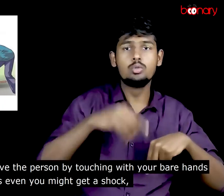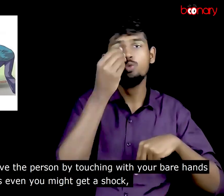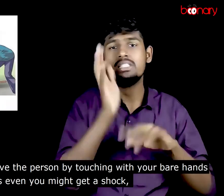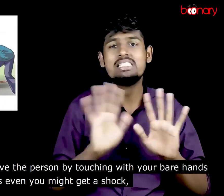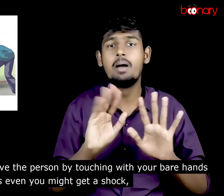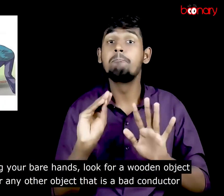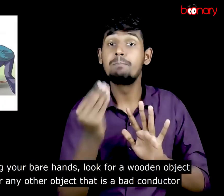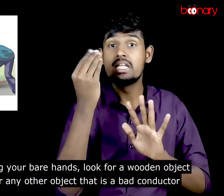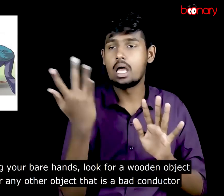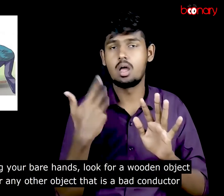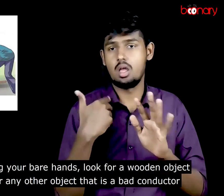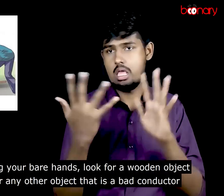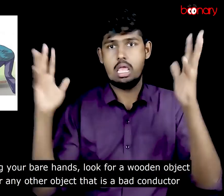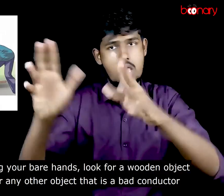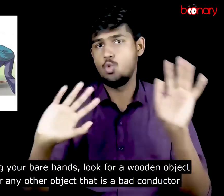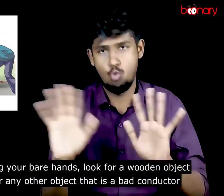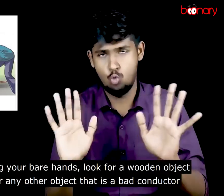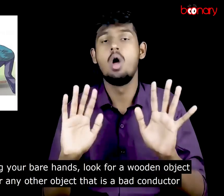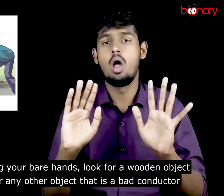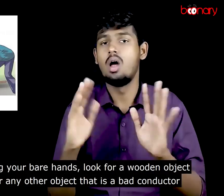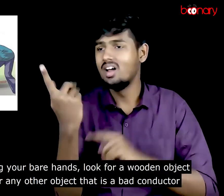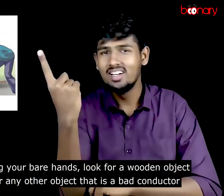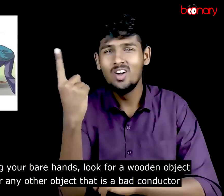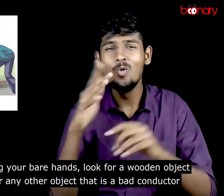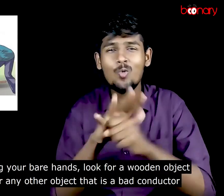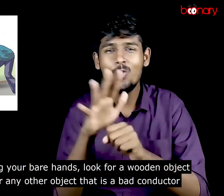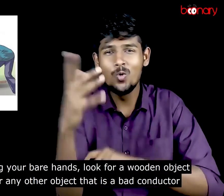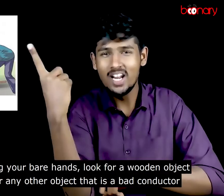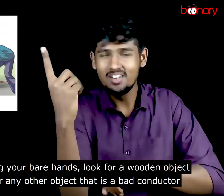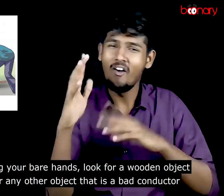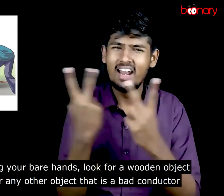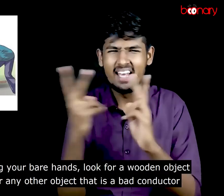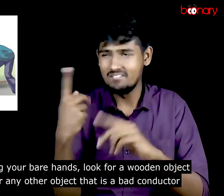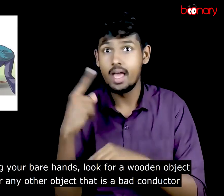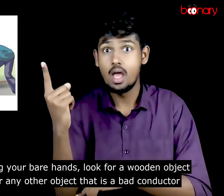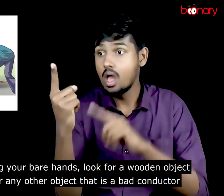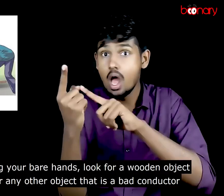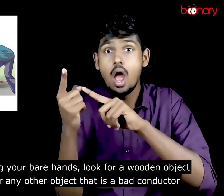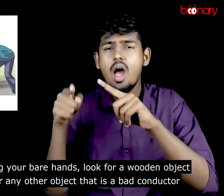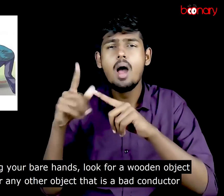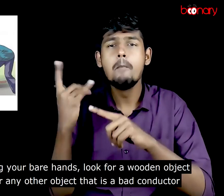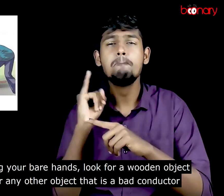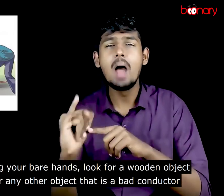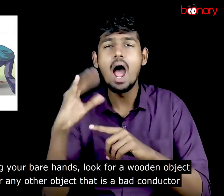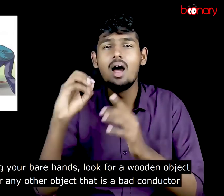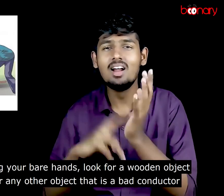shock. Instead of using your bare hands, look for a wooden object like a stick or any other object that is a